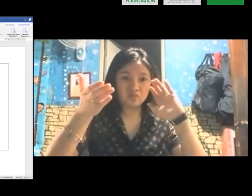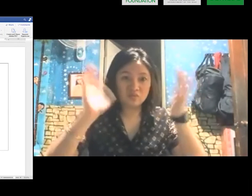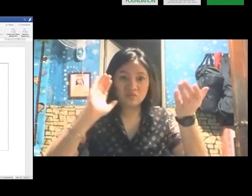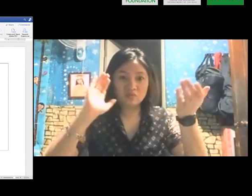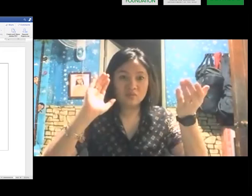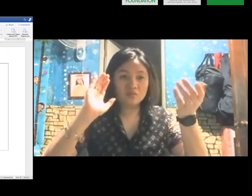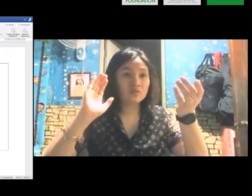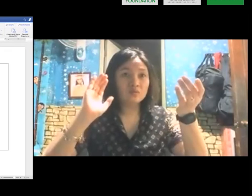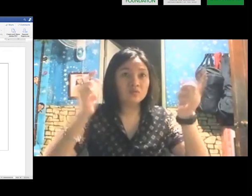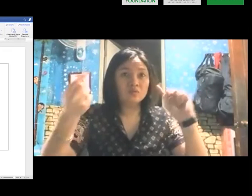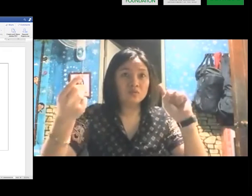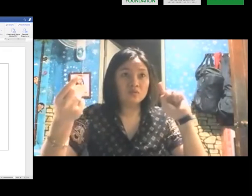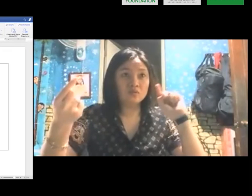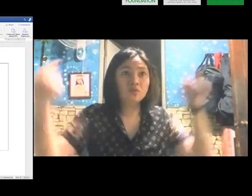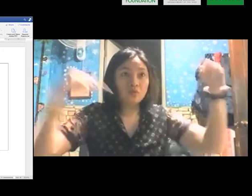sign.